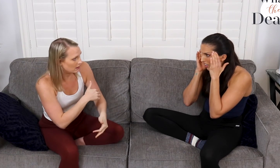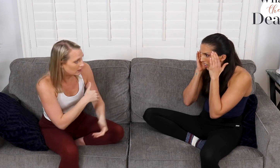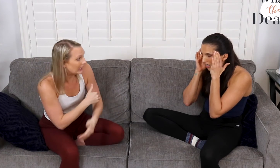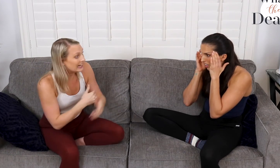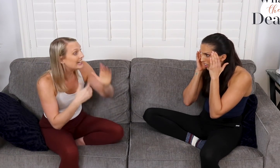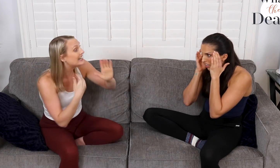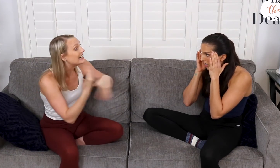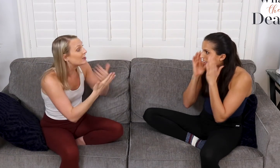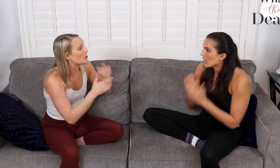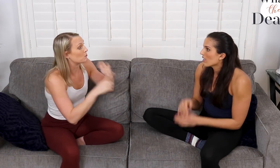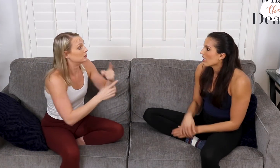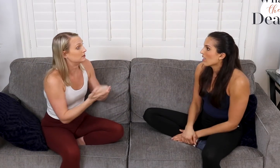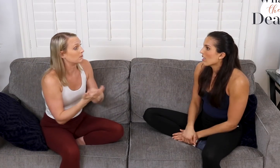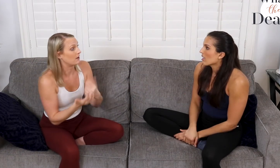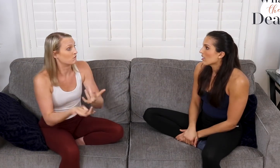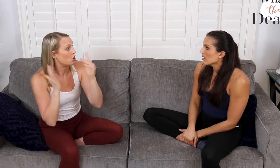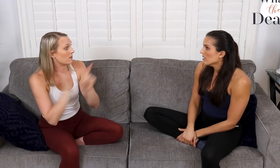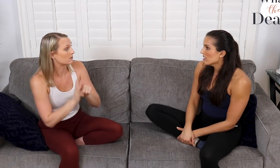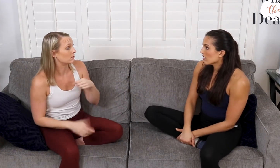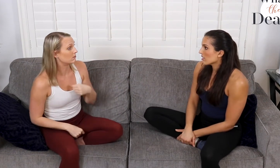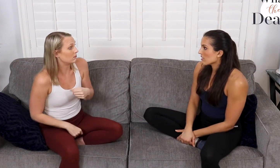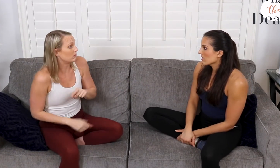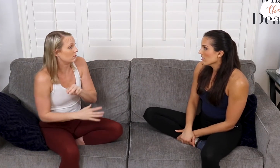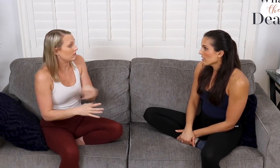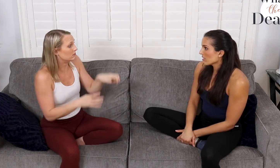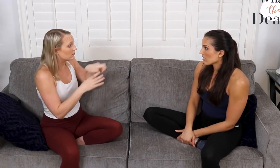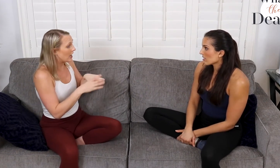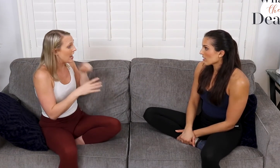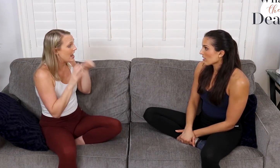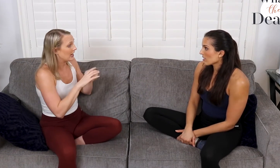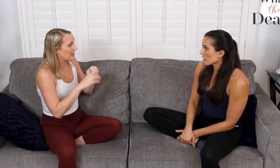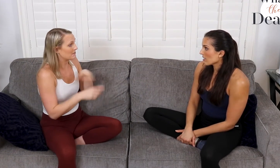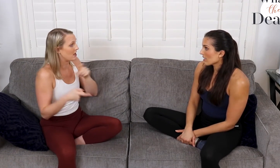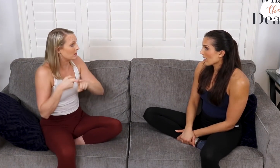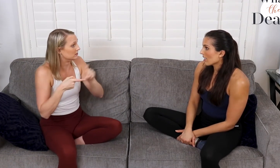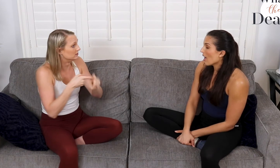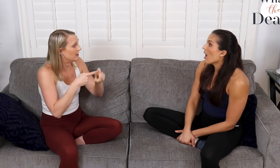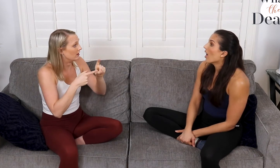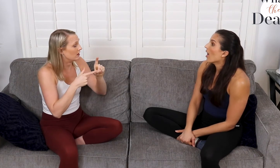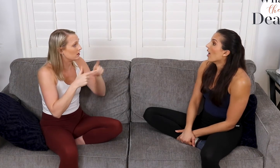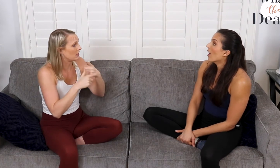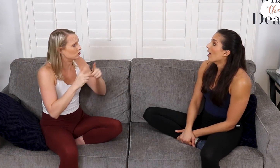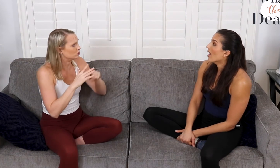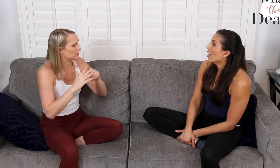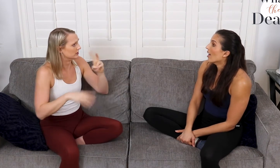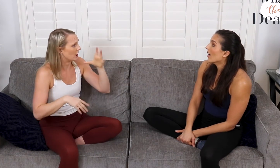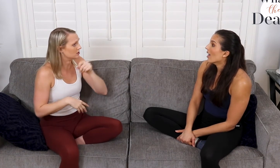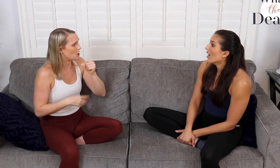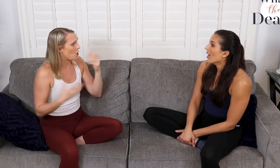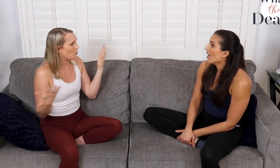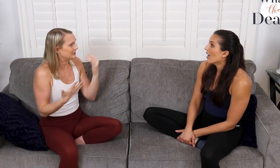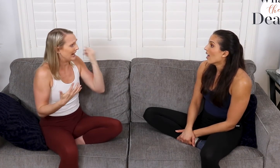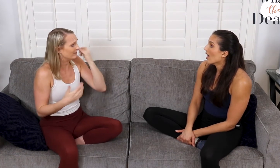And that's basically how I did it growing up. But fire alarms I could definitely hear, and especially at Gallaudet